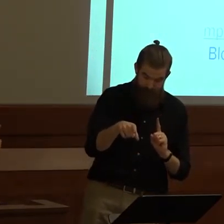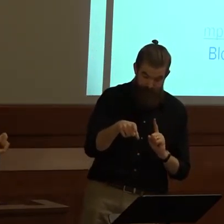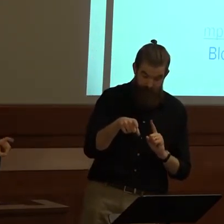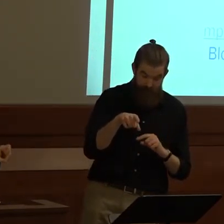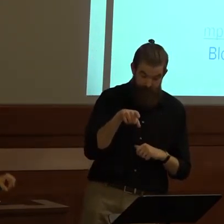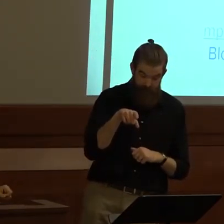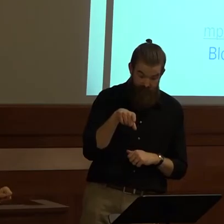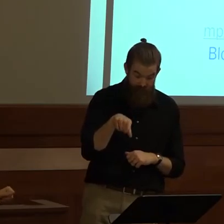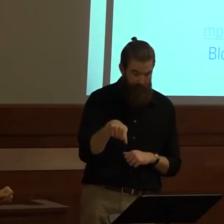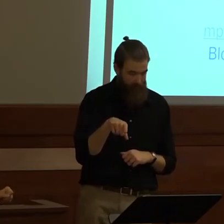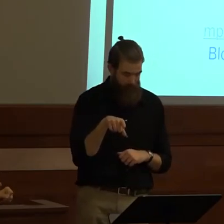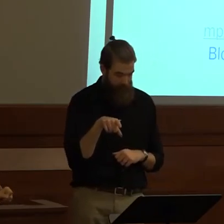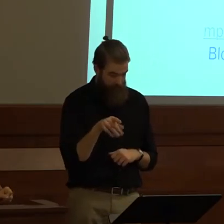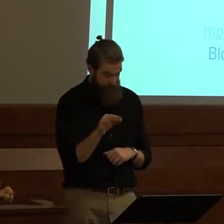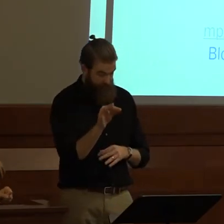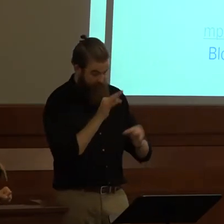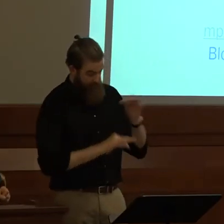Any questions?